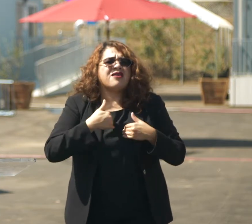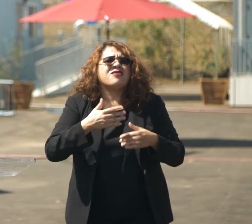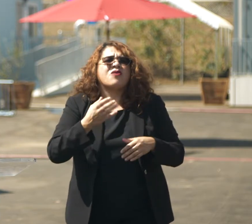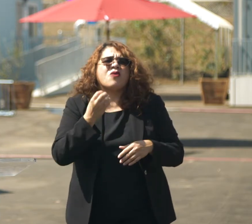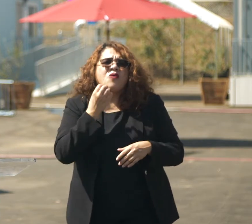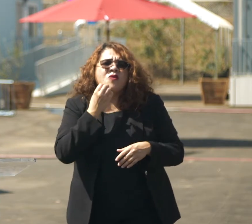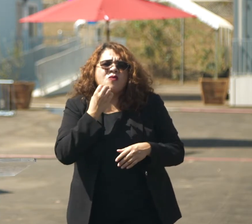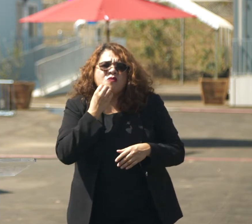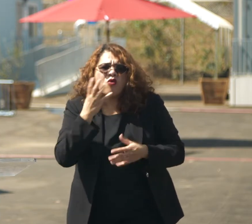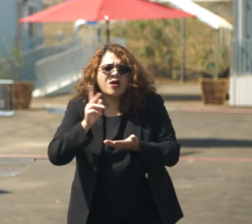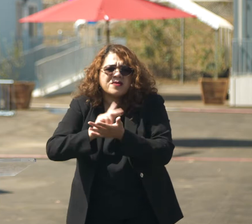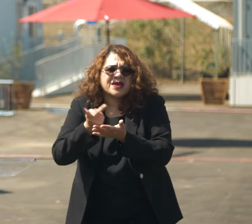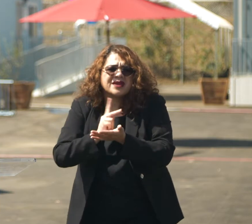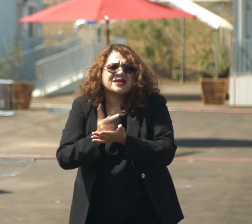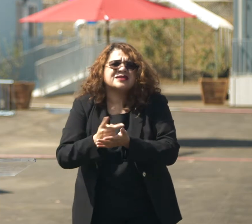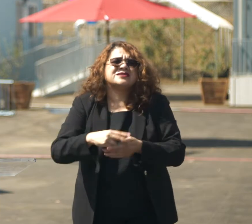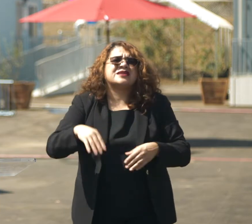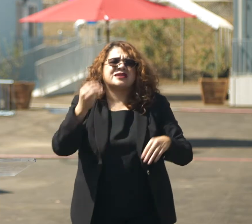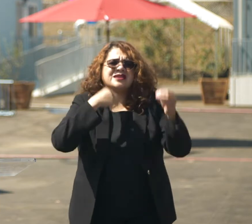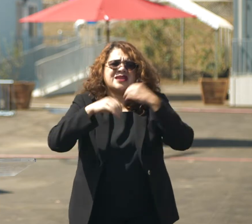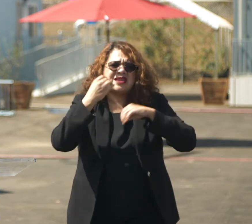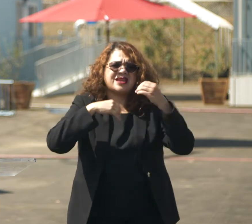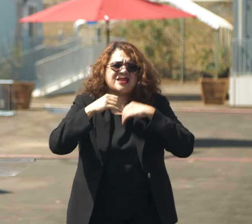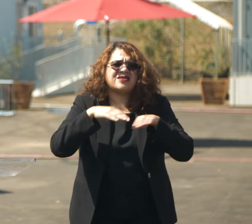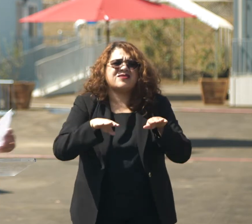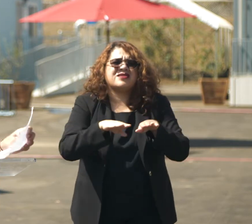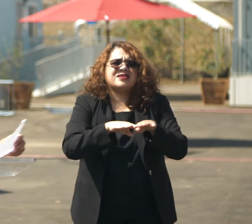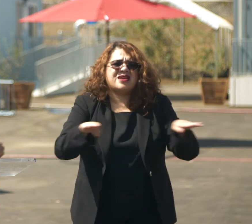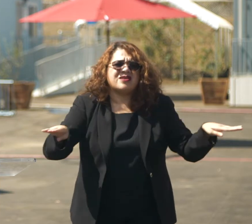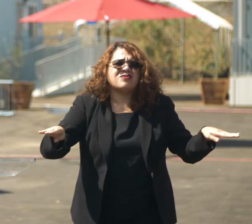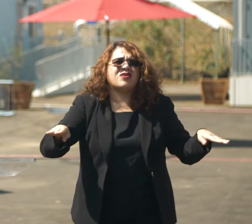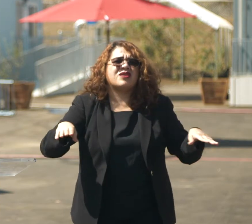a lounge, and laundry facilities.